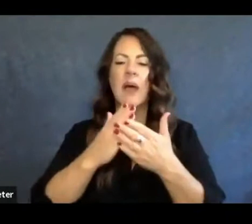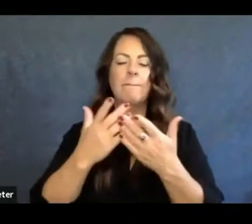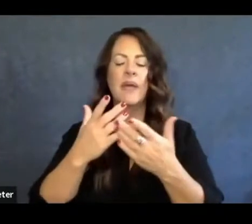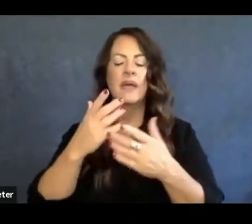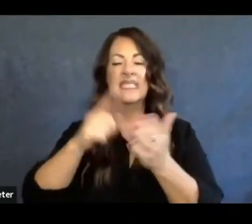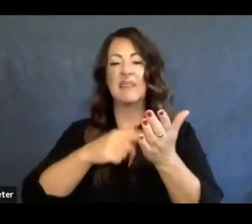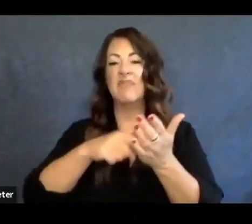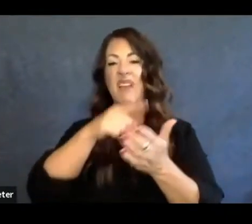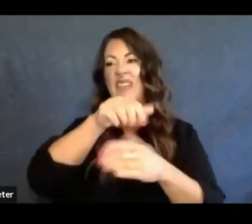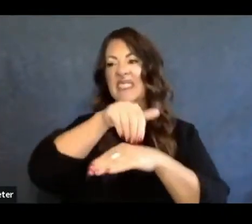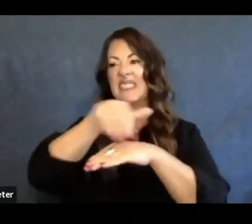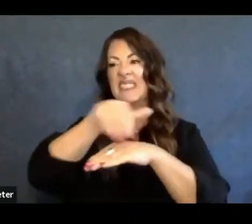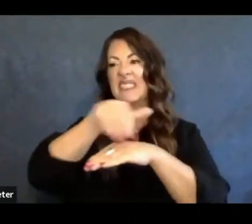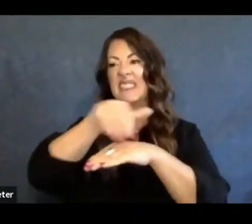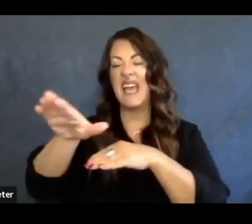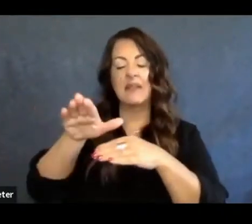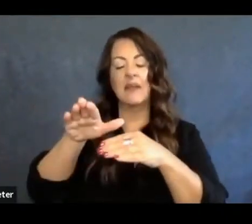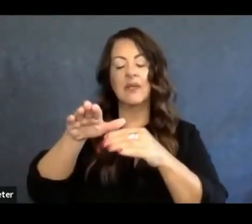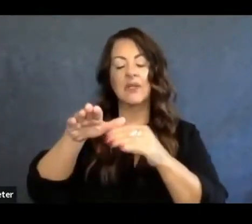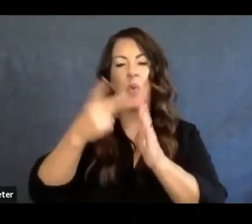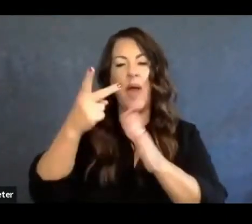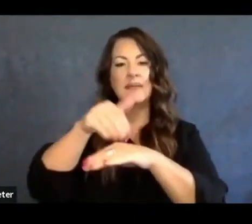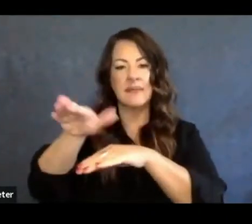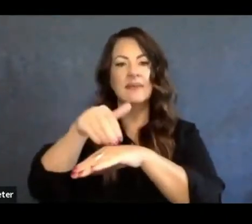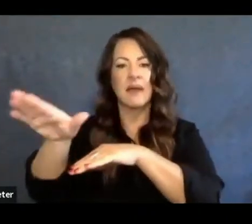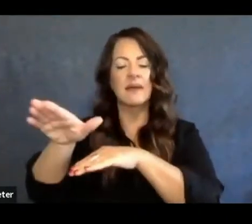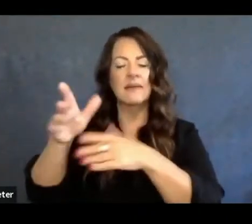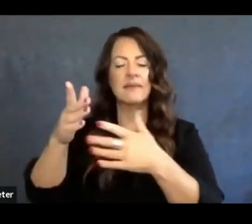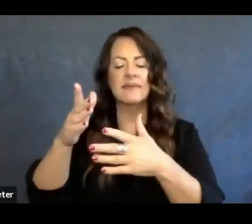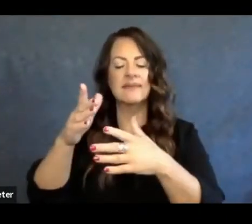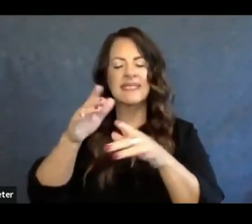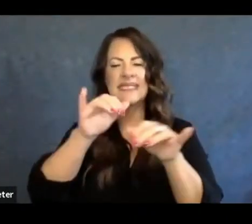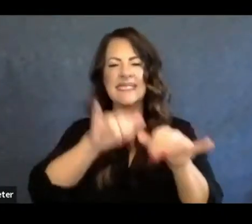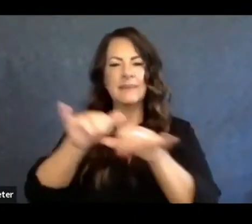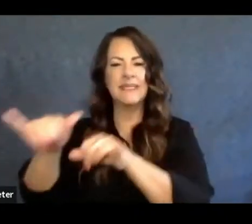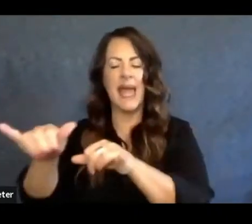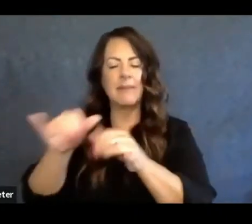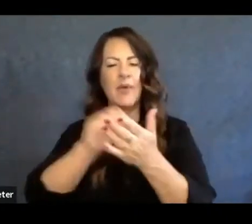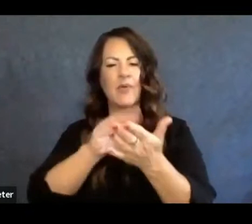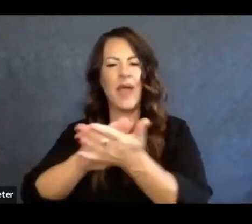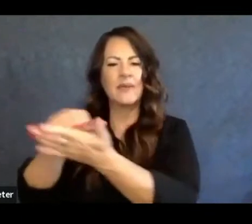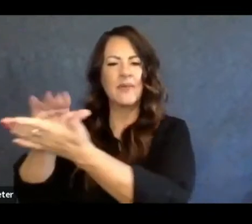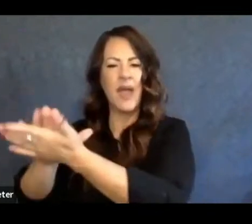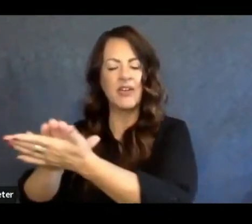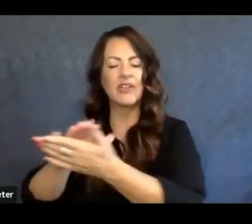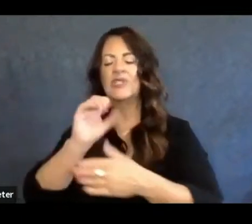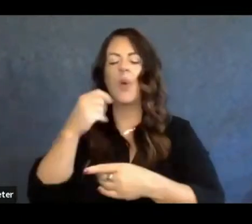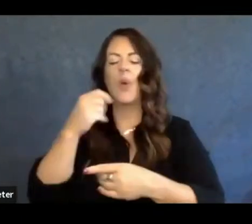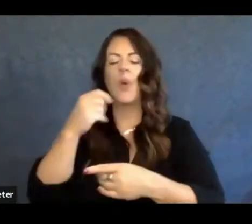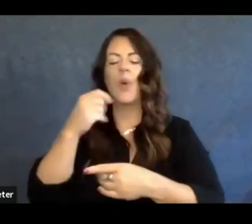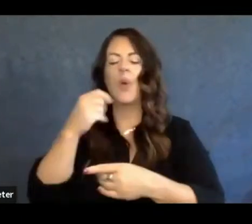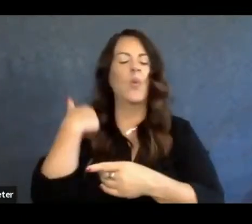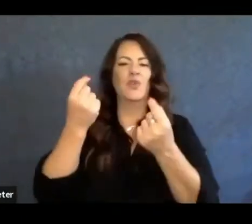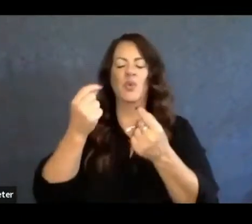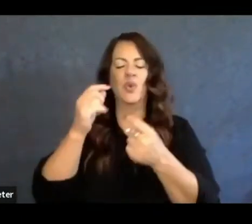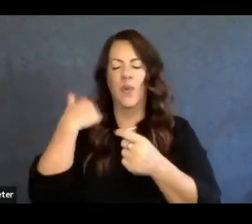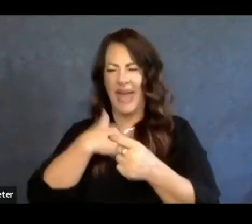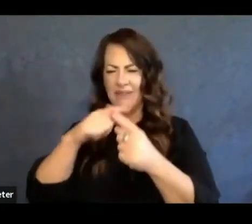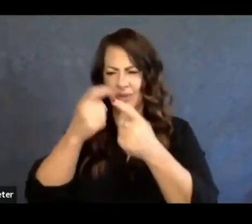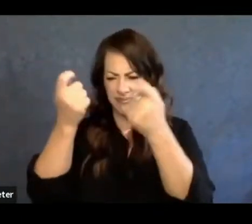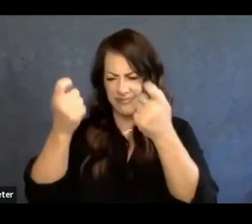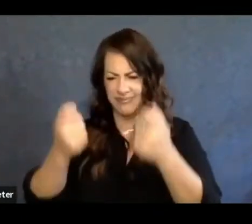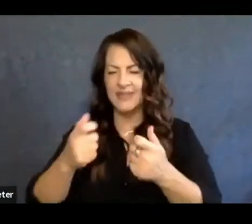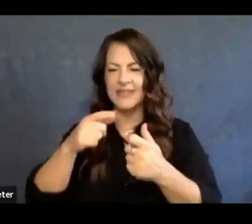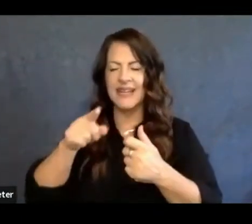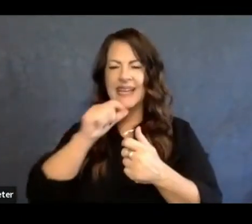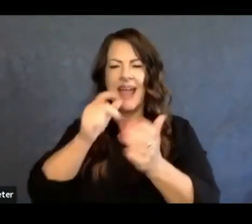data file twice. So the first thing that needs to happen are any duplicate records have to be reduced down to just a